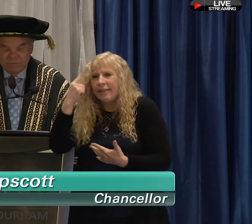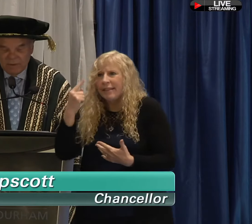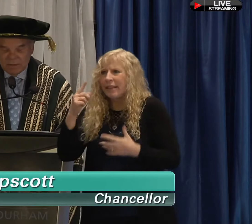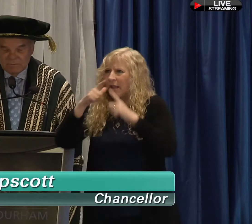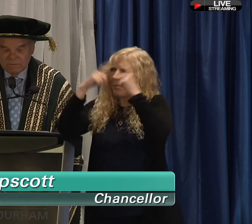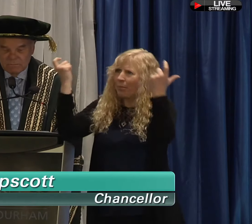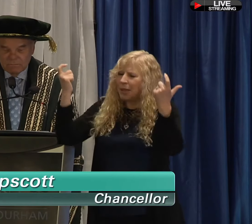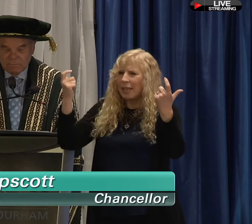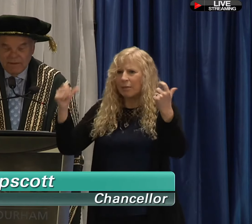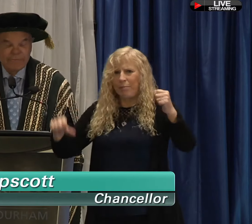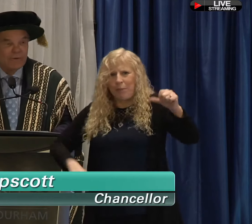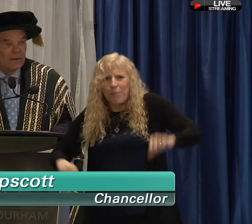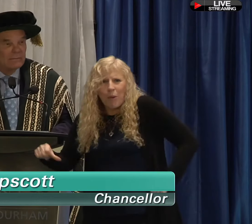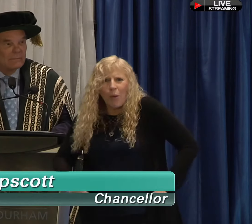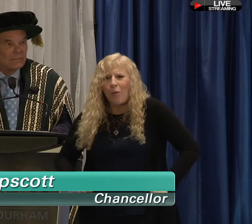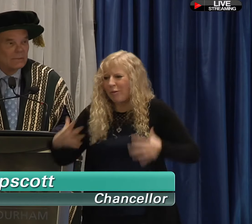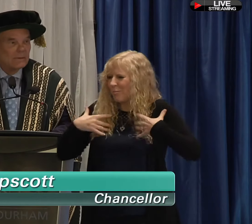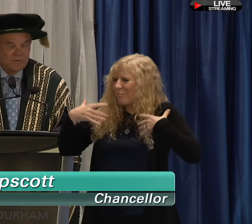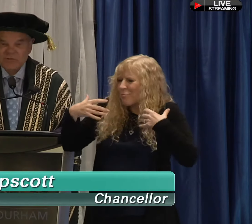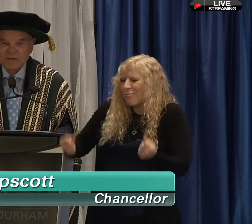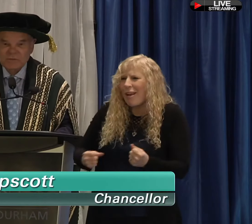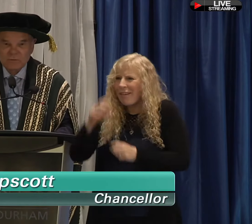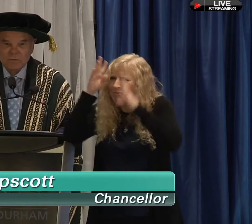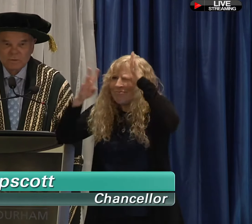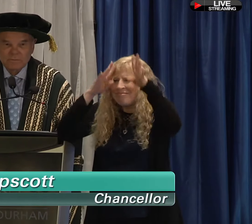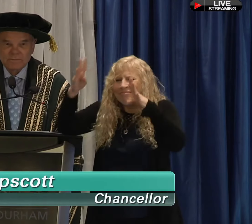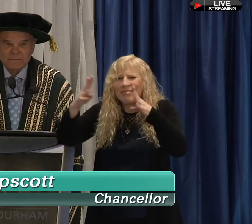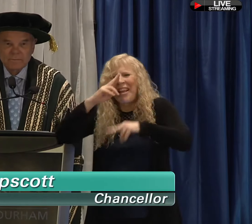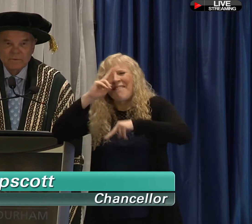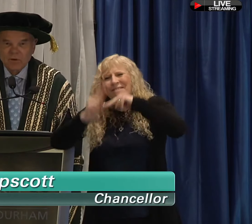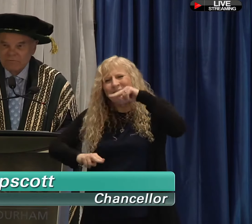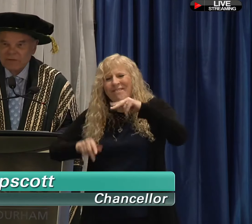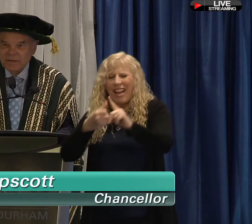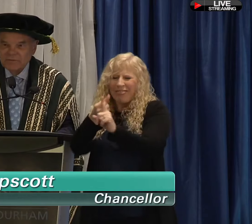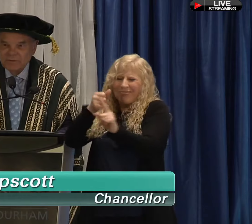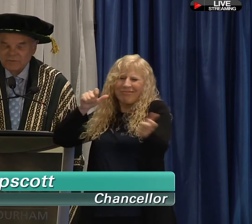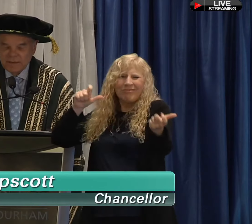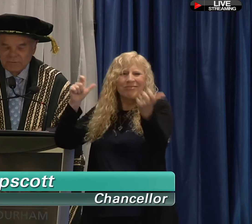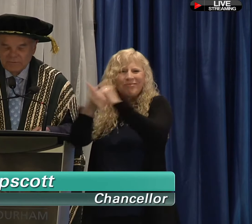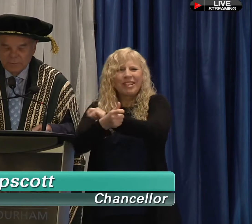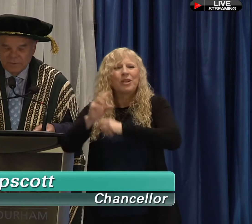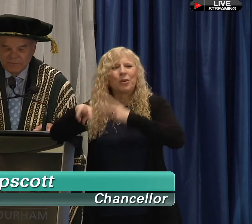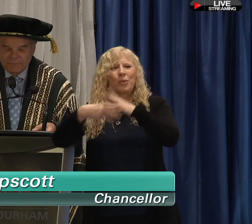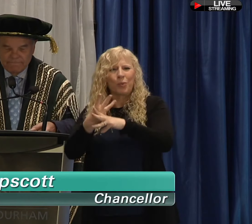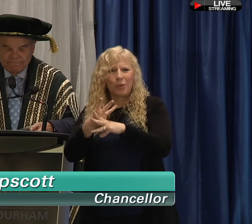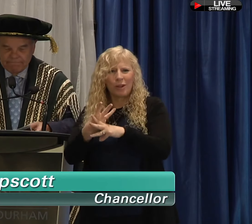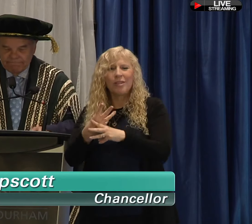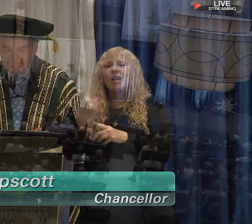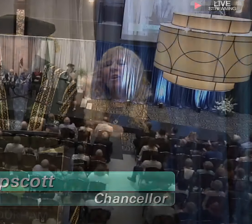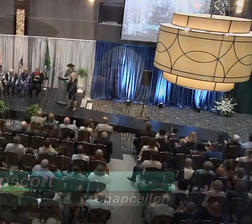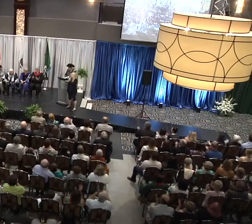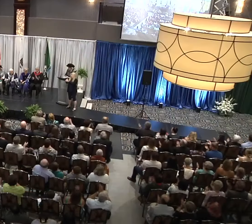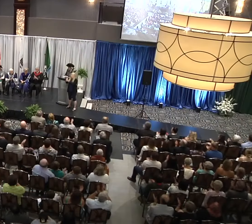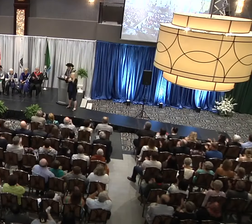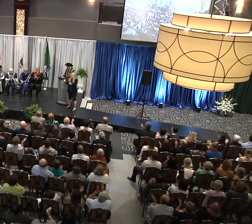brave. Innovate. Have fun, and change the world. Convocation is now dismissed.